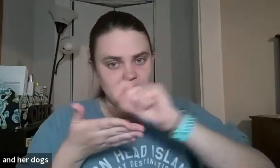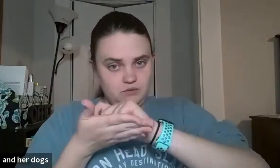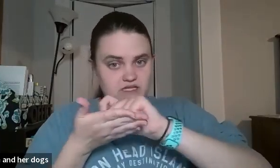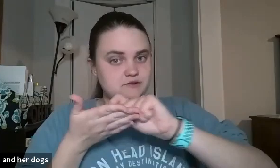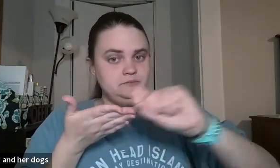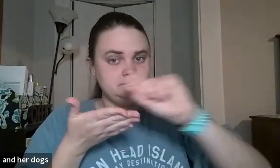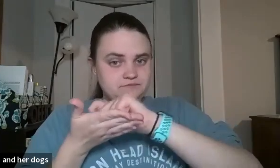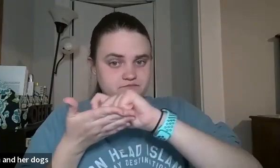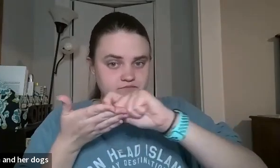or pencil.